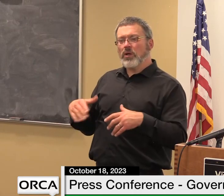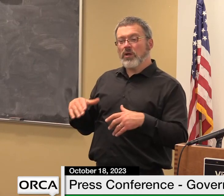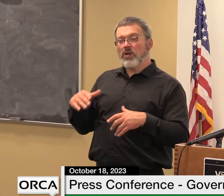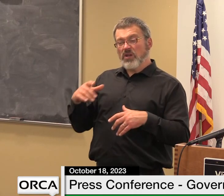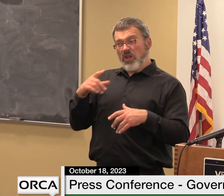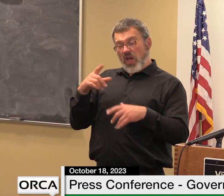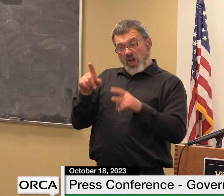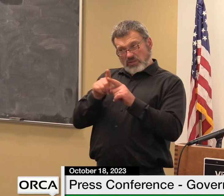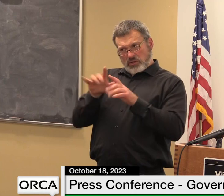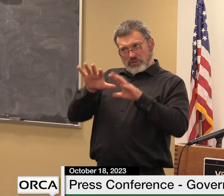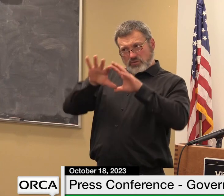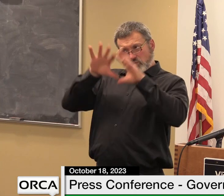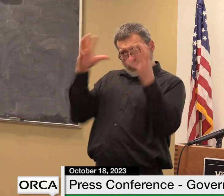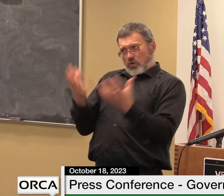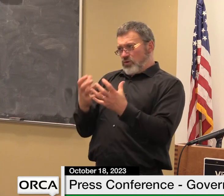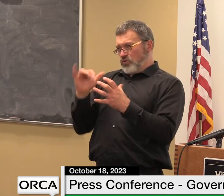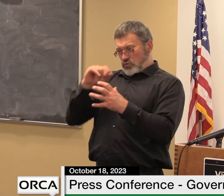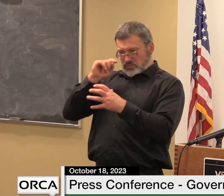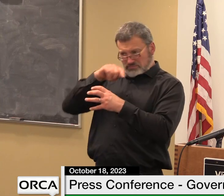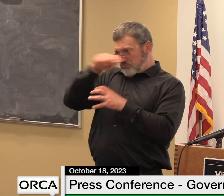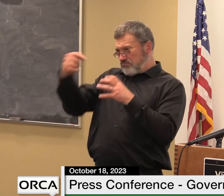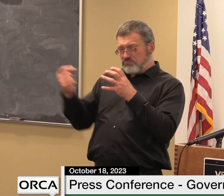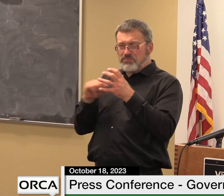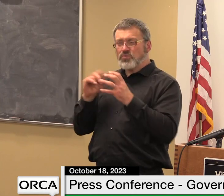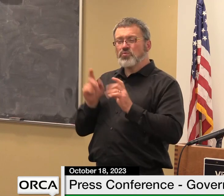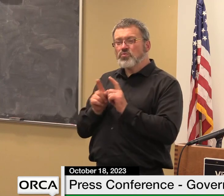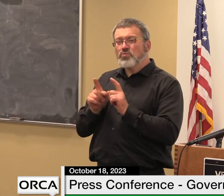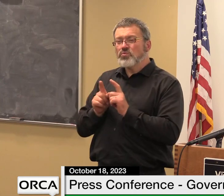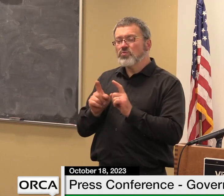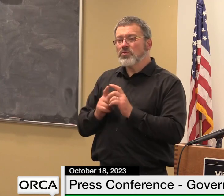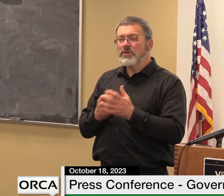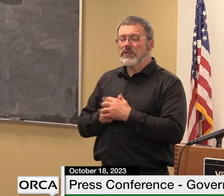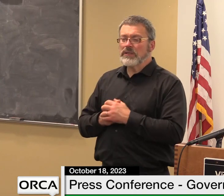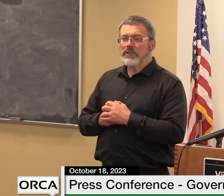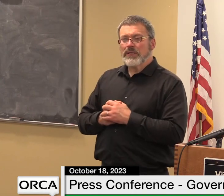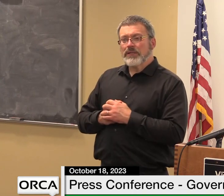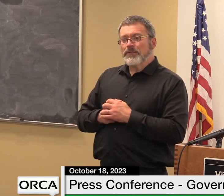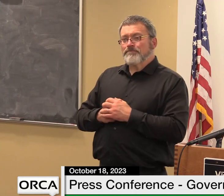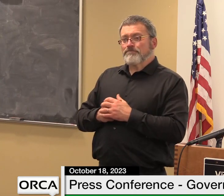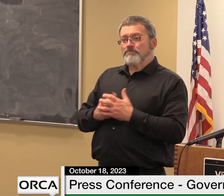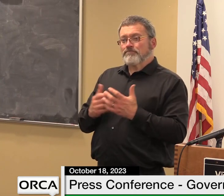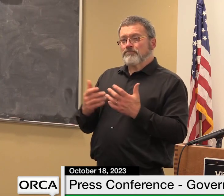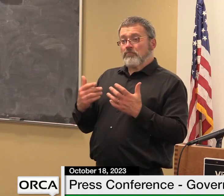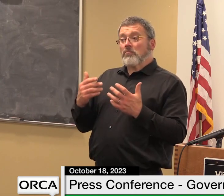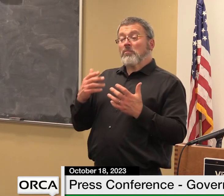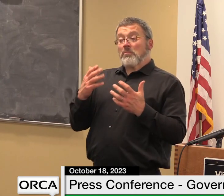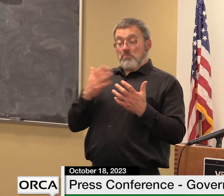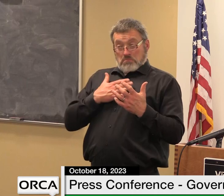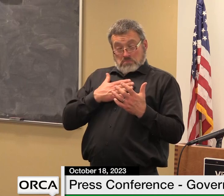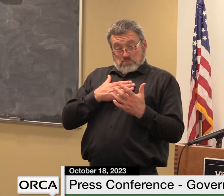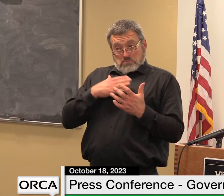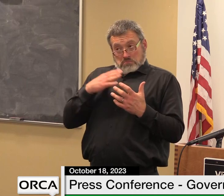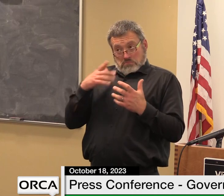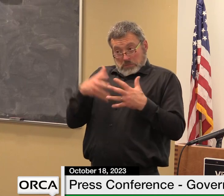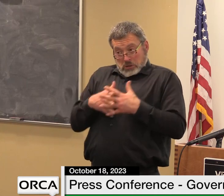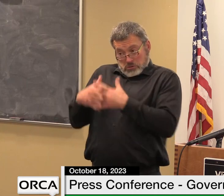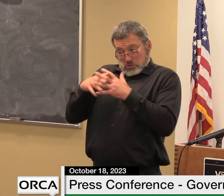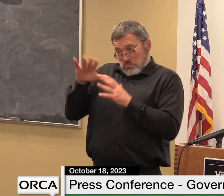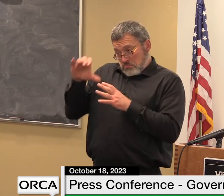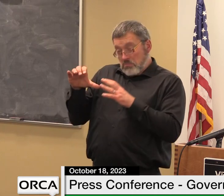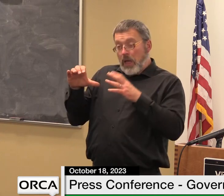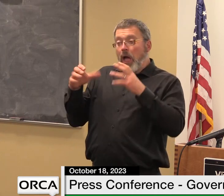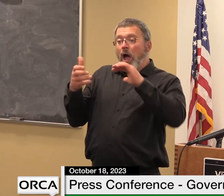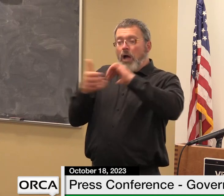country for that matter. But in this case, Israel is our friend, our ally, and they're faced